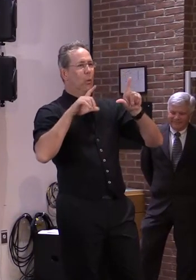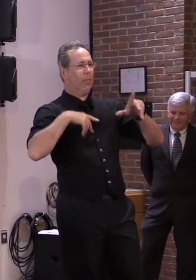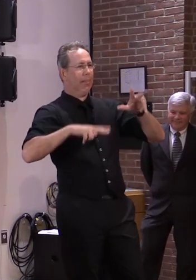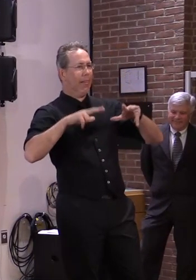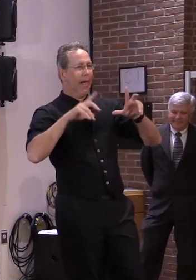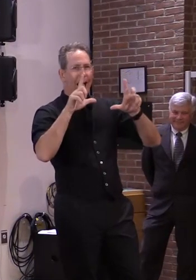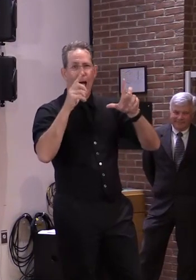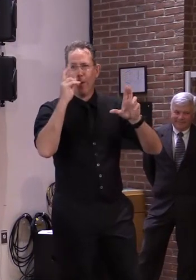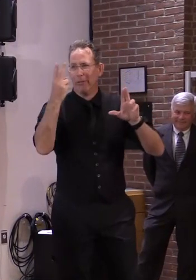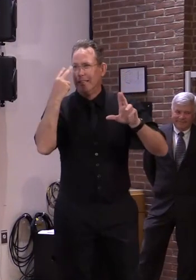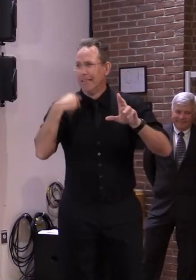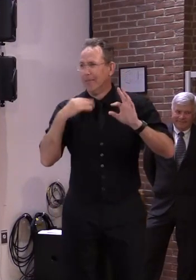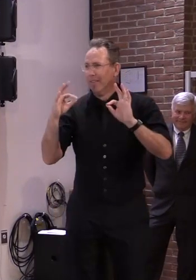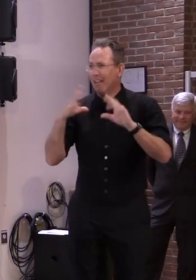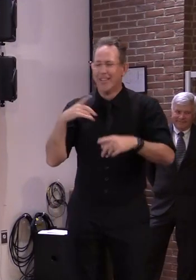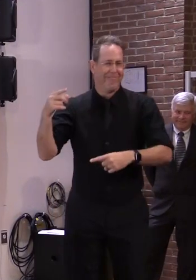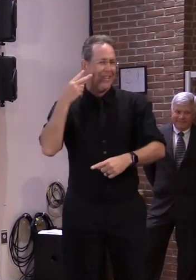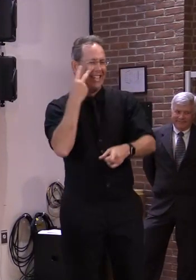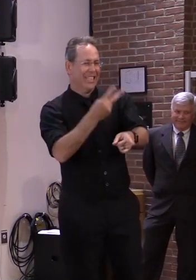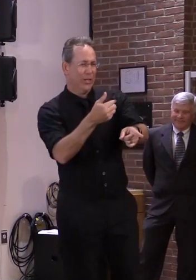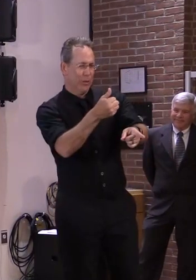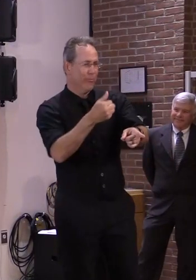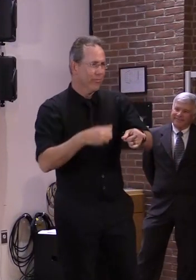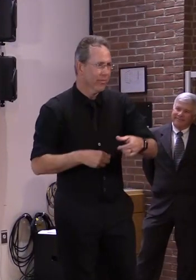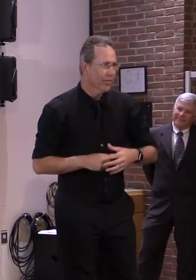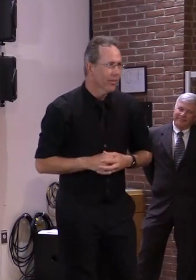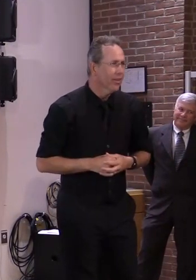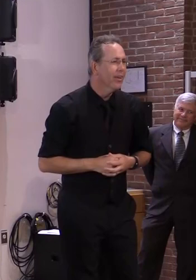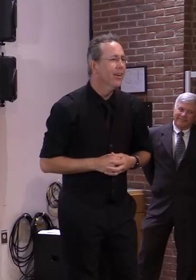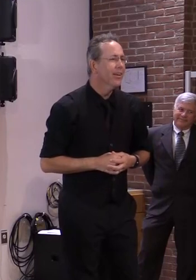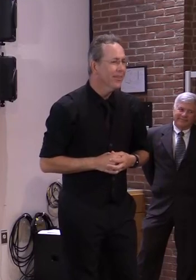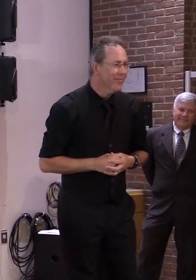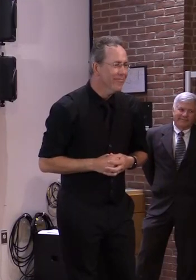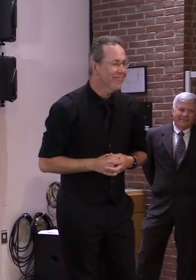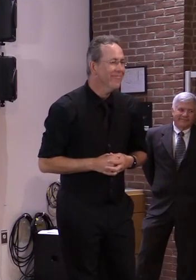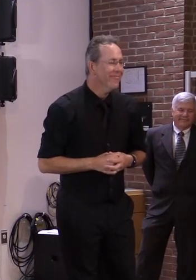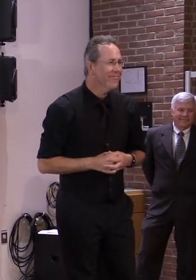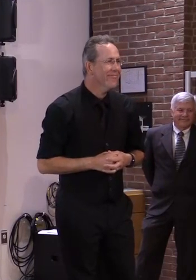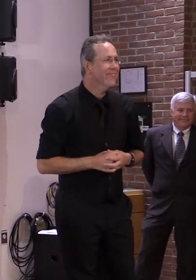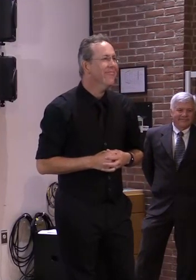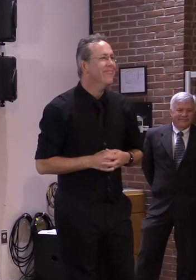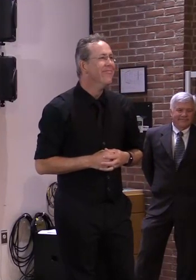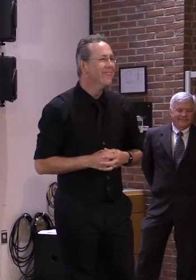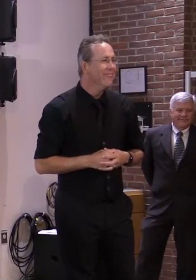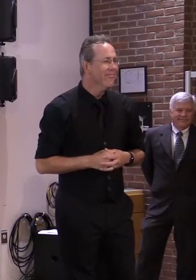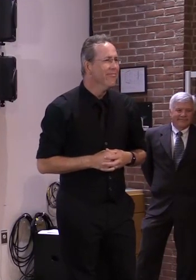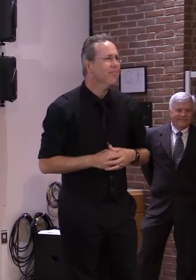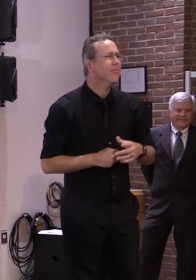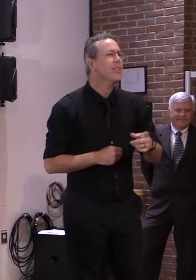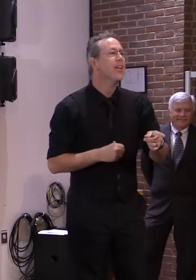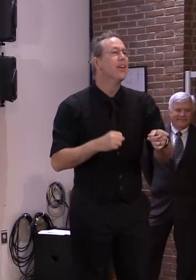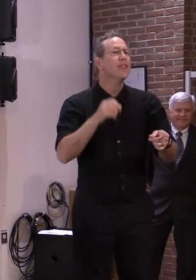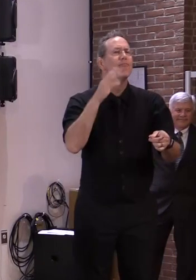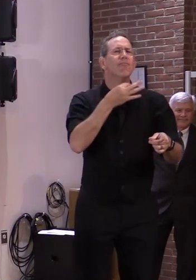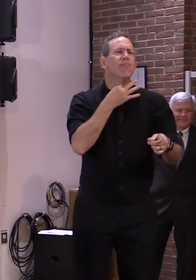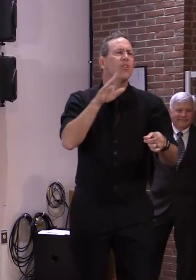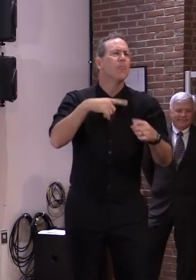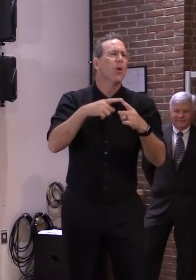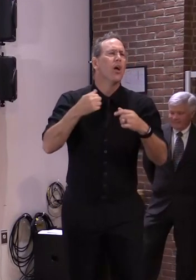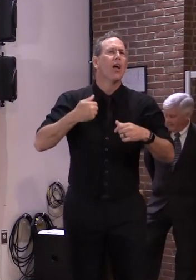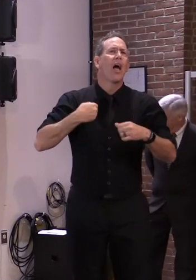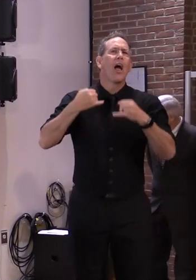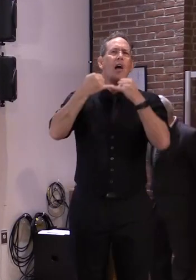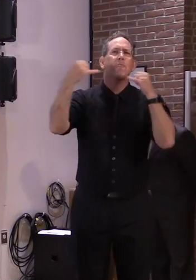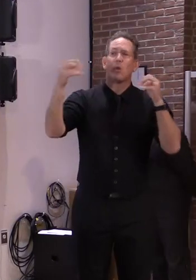and this is a question you've been asked before, but I'm ready for an update, about reopening the Canadian border and making it possible for people to